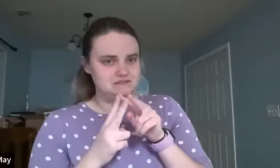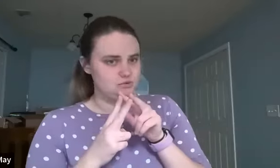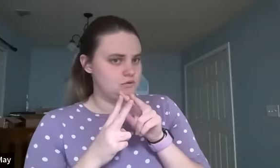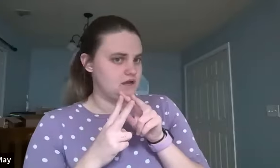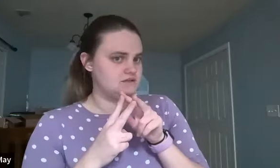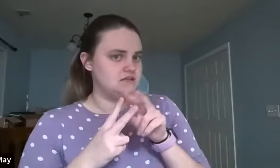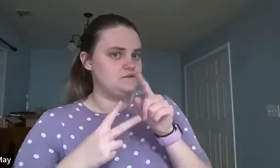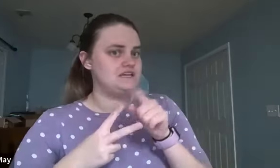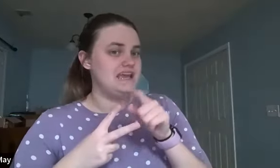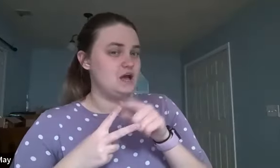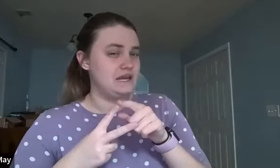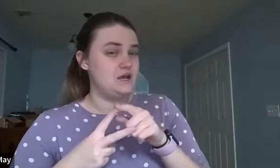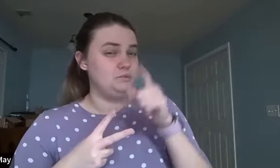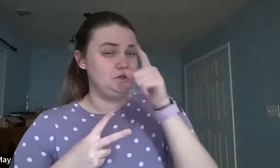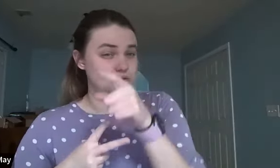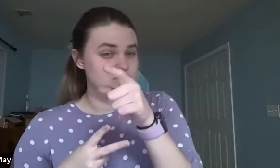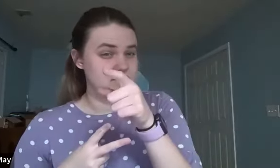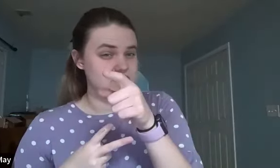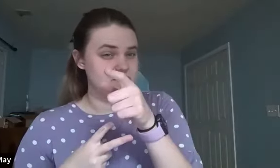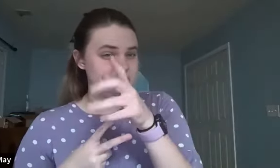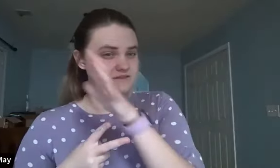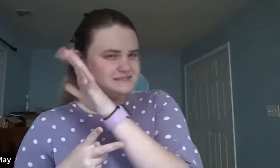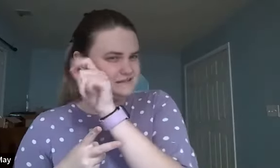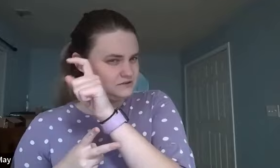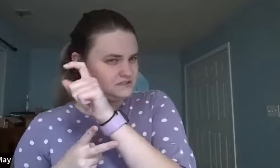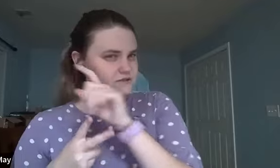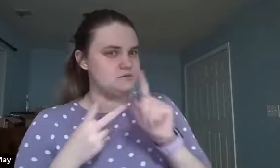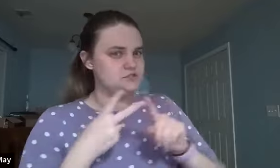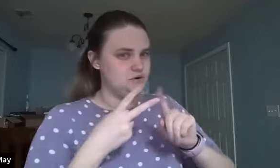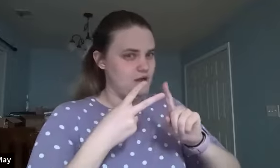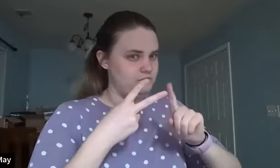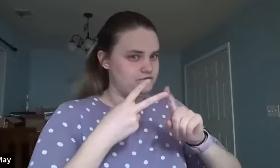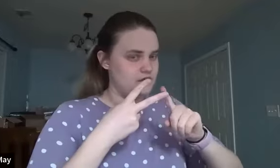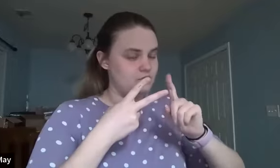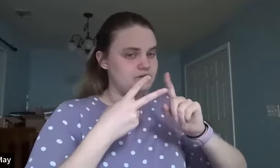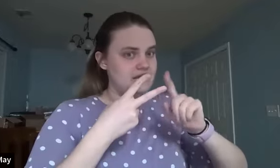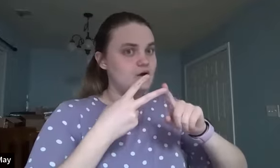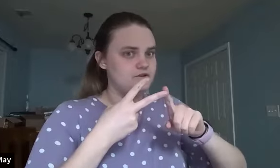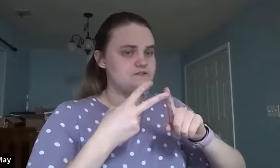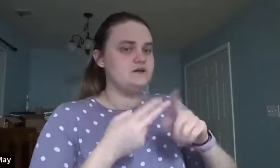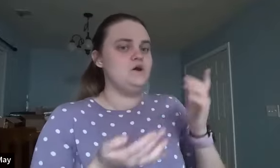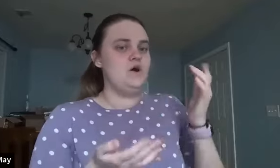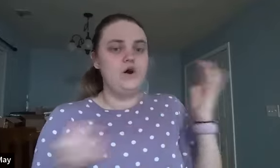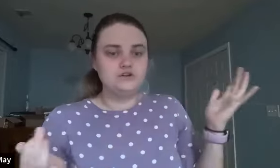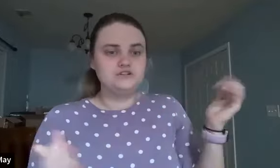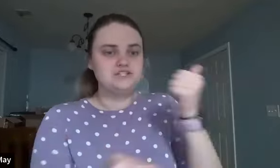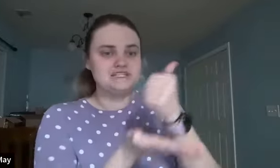simple ways. If you're saying, can I help you specifically? That's a little different. So I'm going to show help. Can I help first? All you do is just